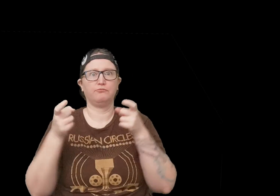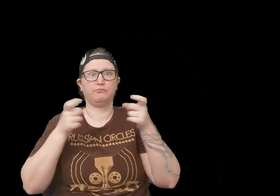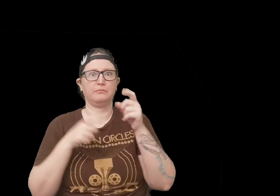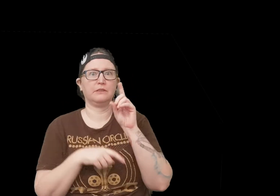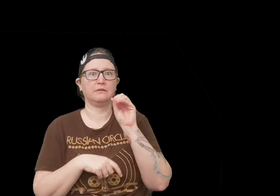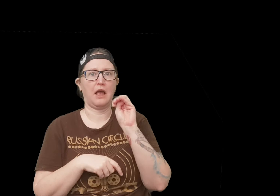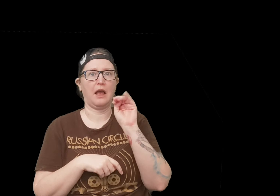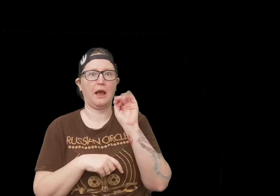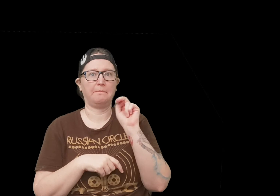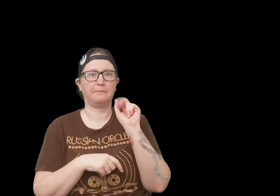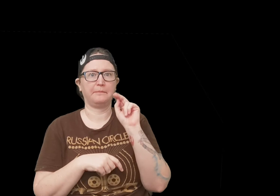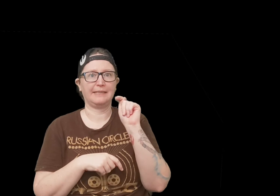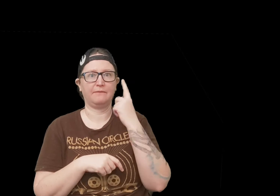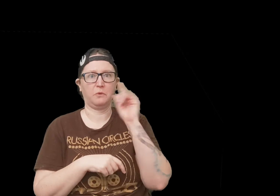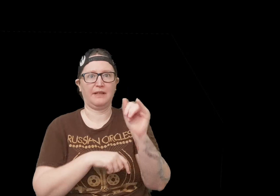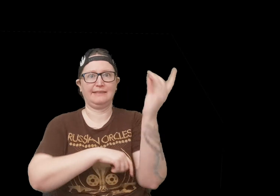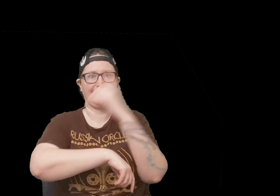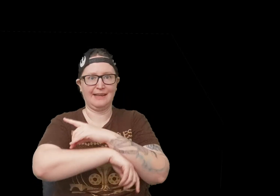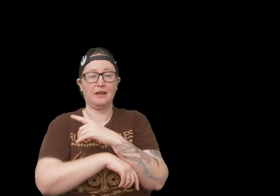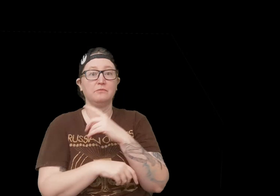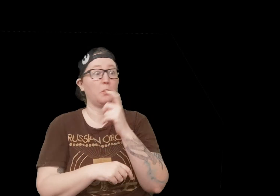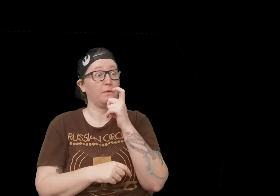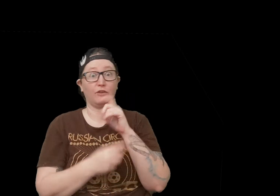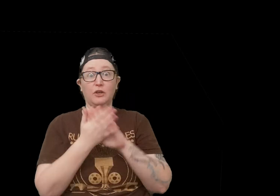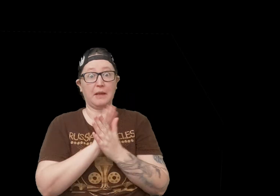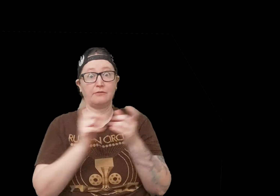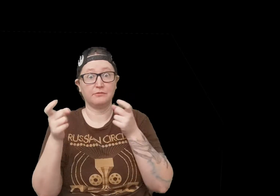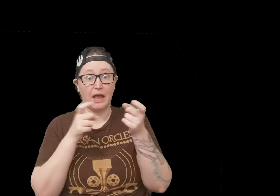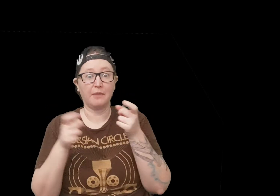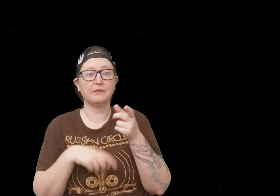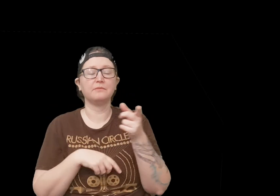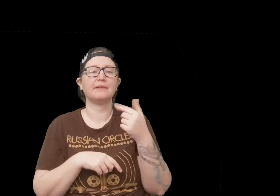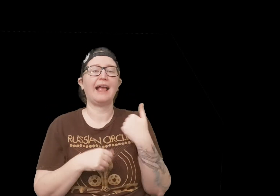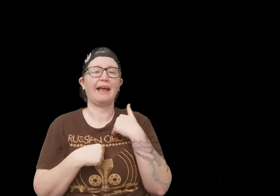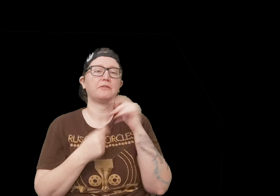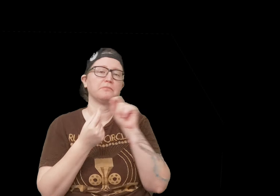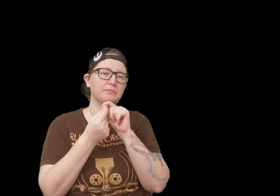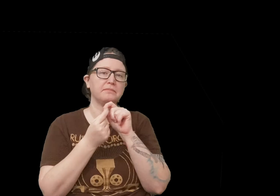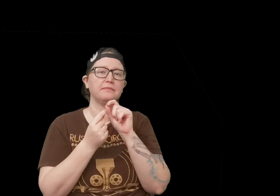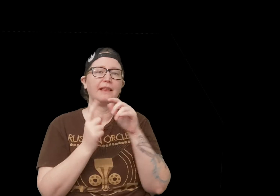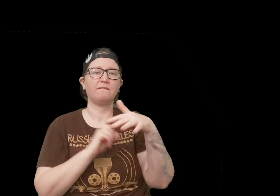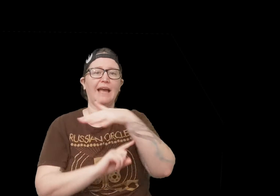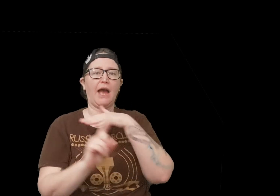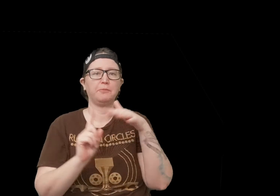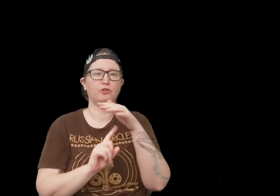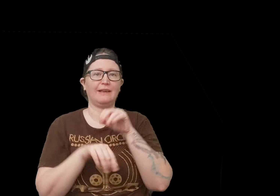prisoners will become dominant for that day. So whoever becomes dominant has